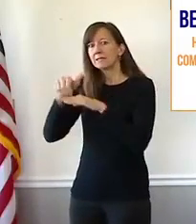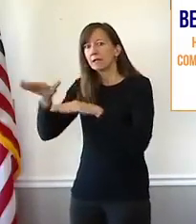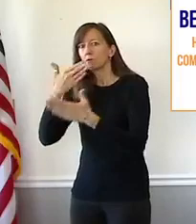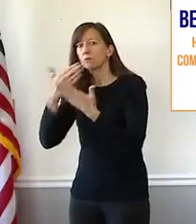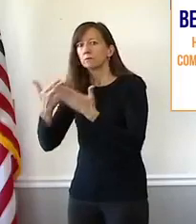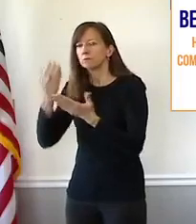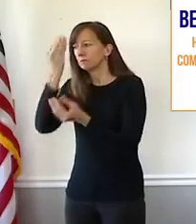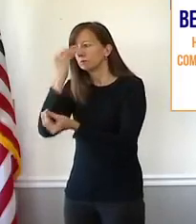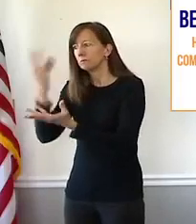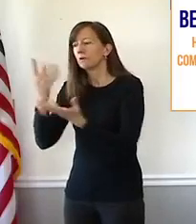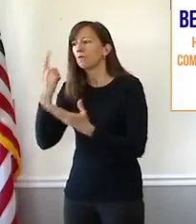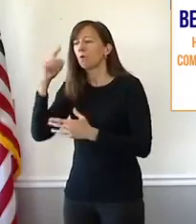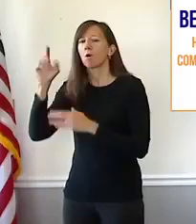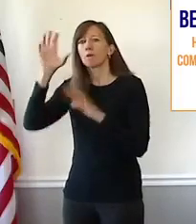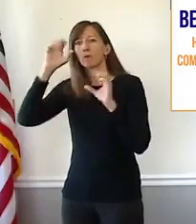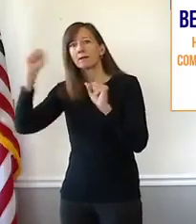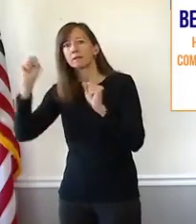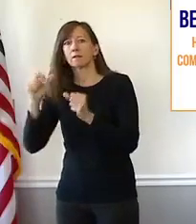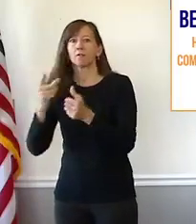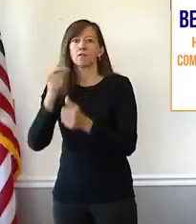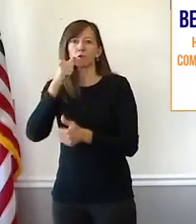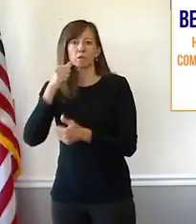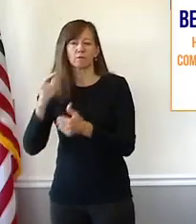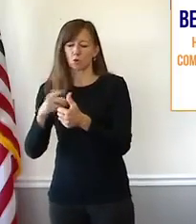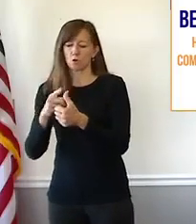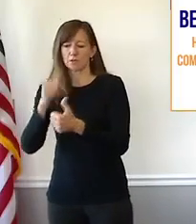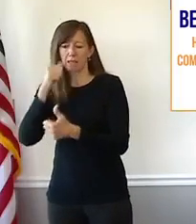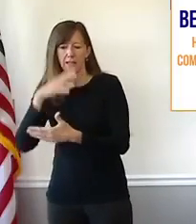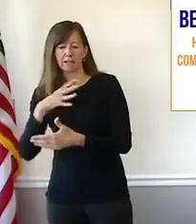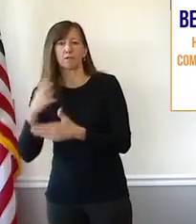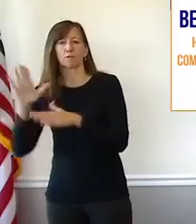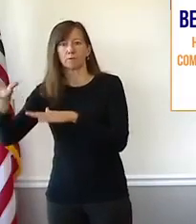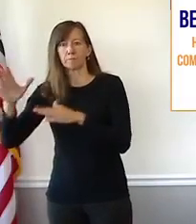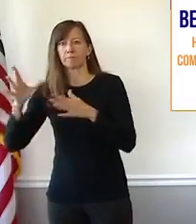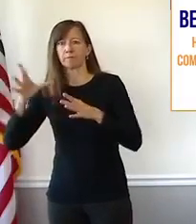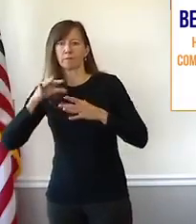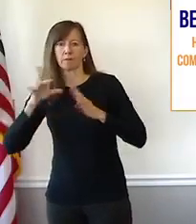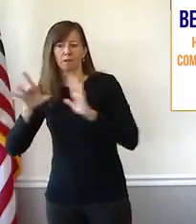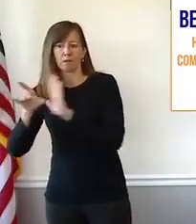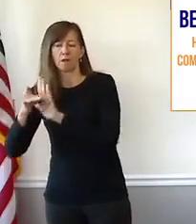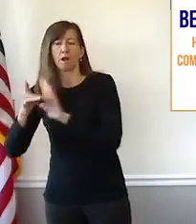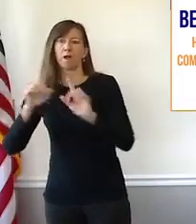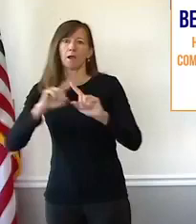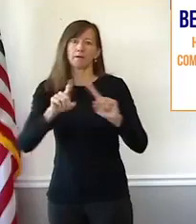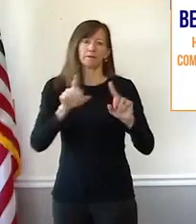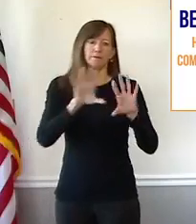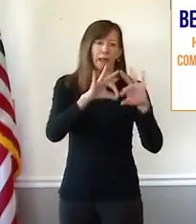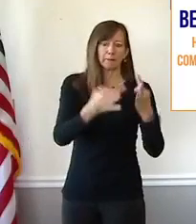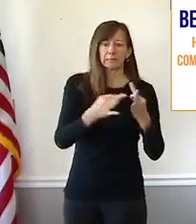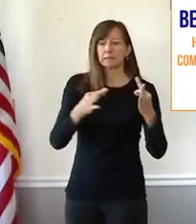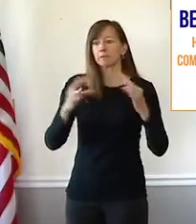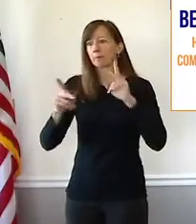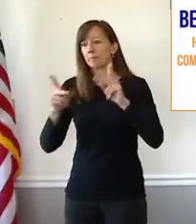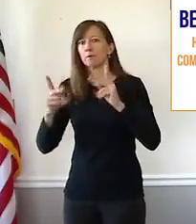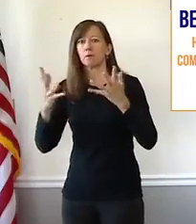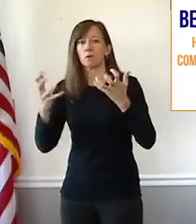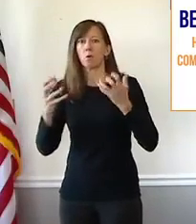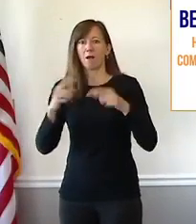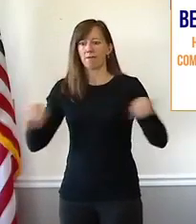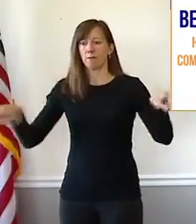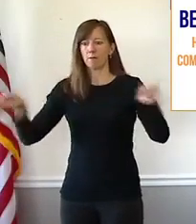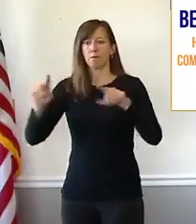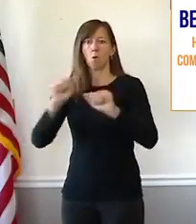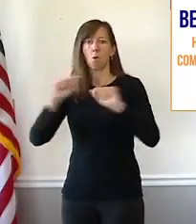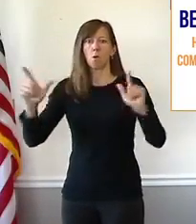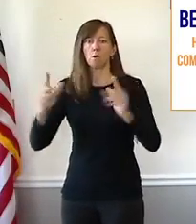our own community and families. We want folks to recover. But the most appropriate way to slow the transmission